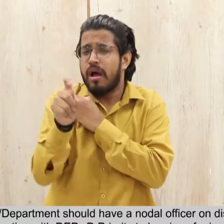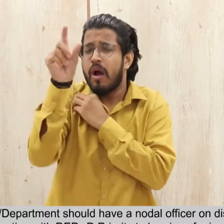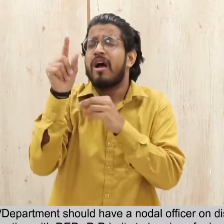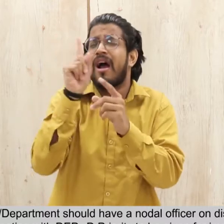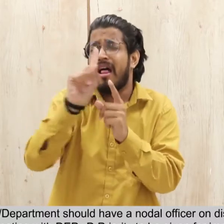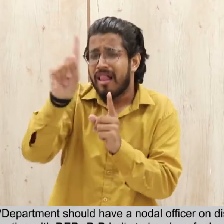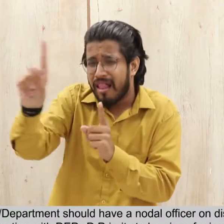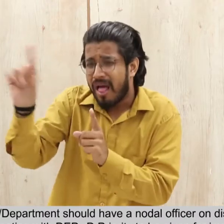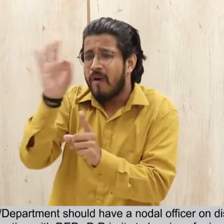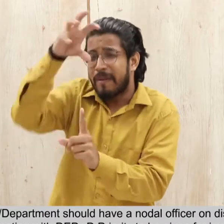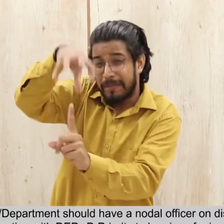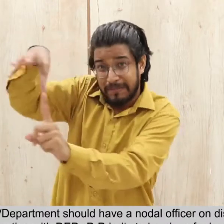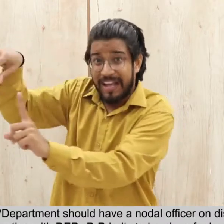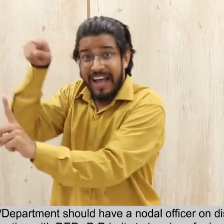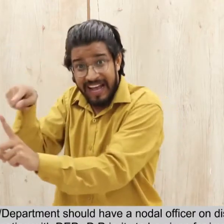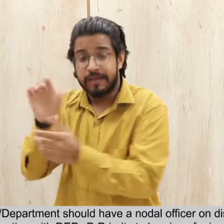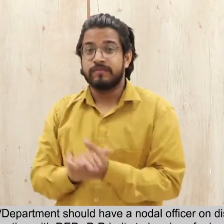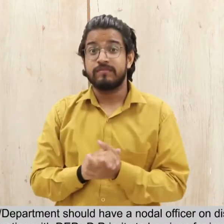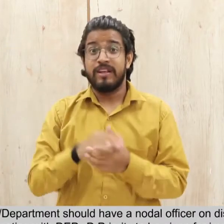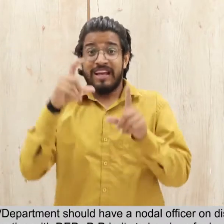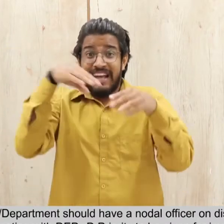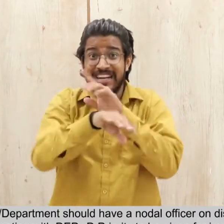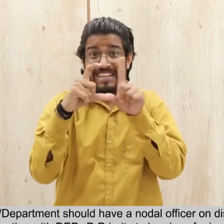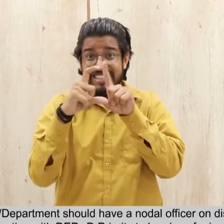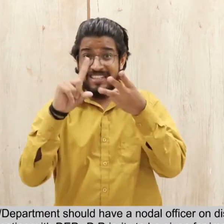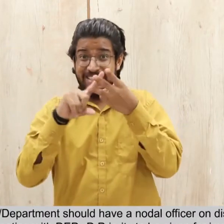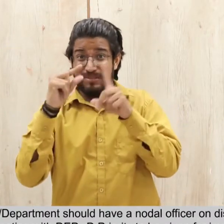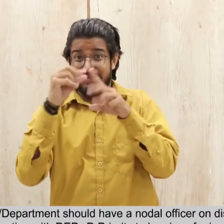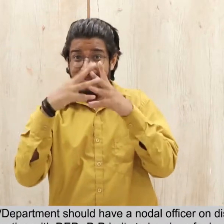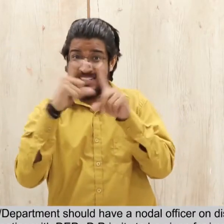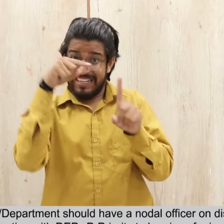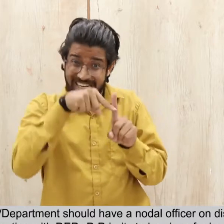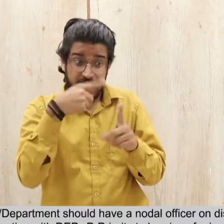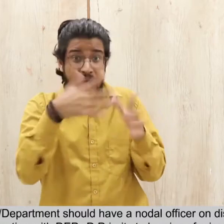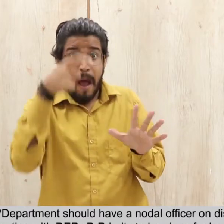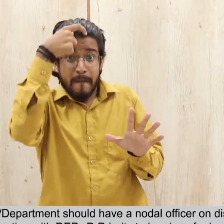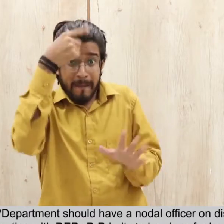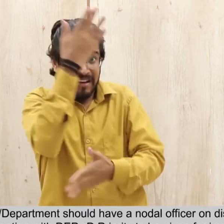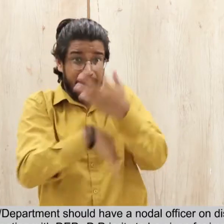to be responsible for coordinating with DEPWD.